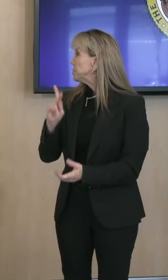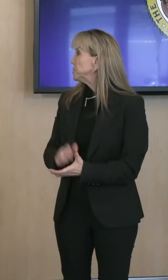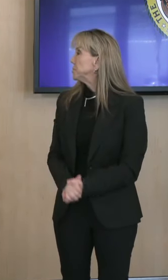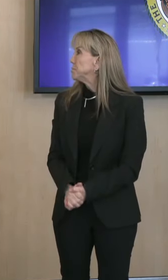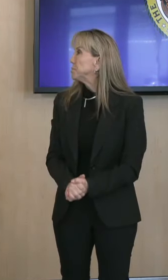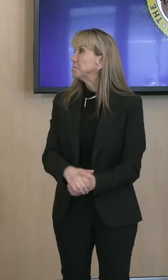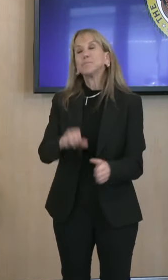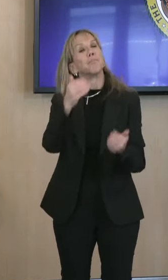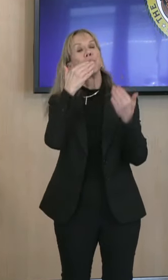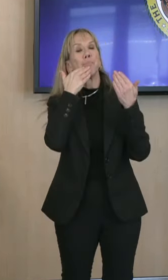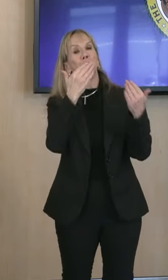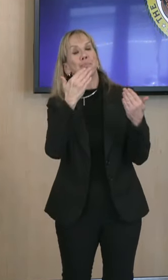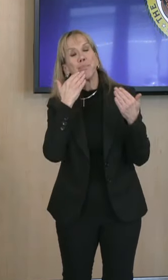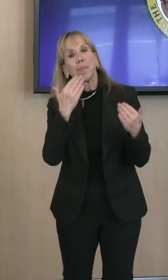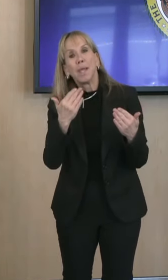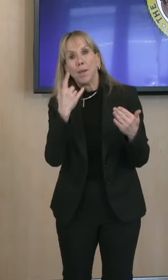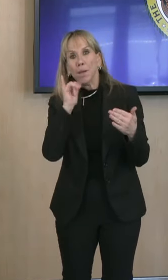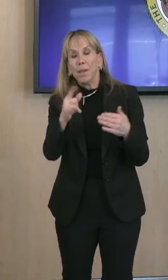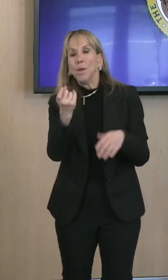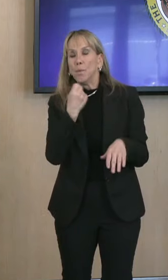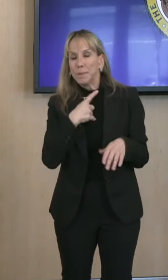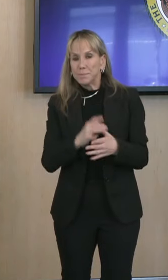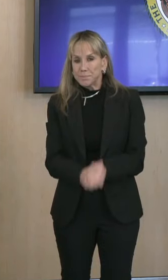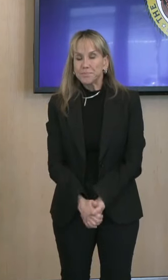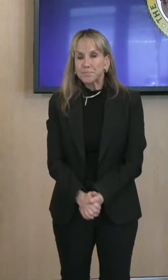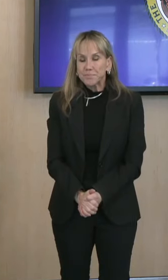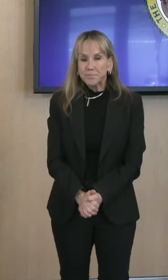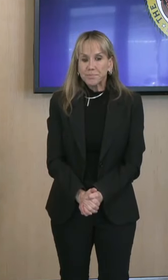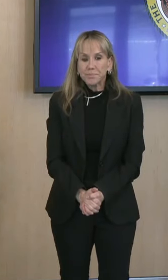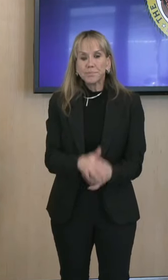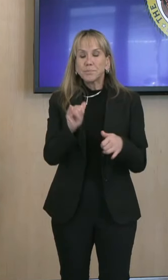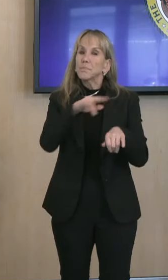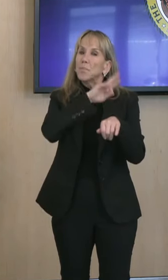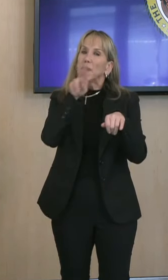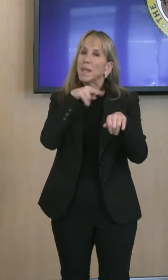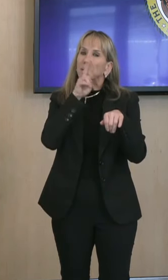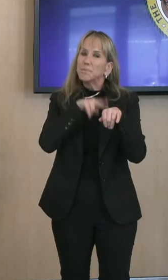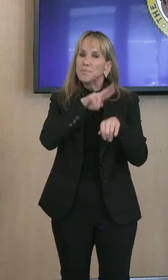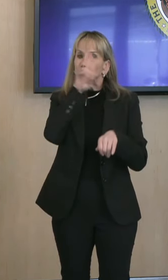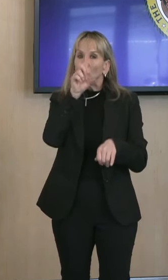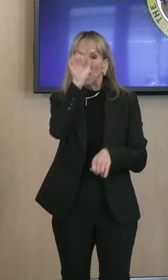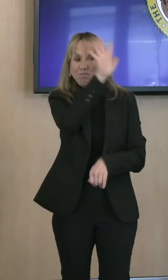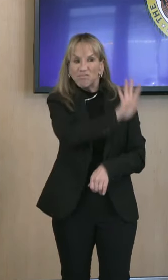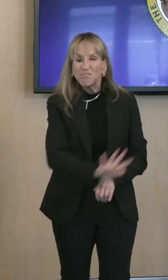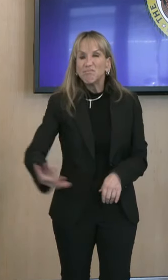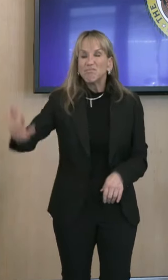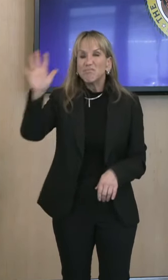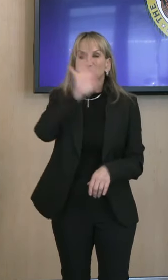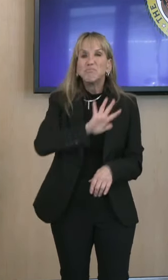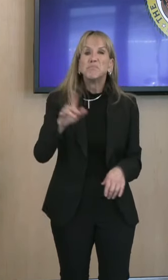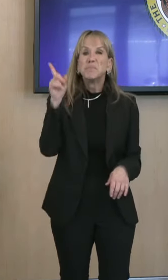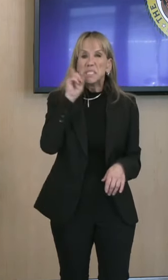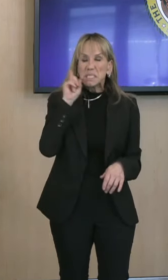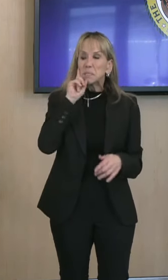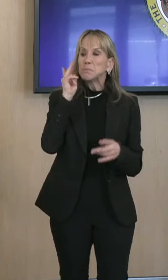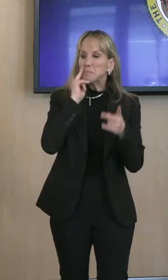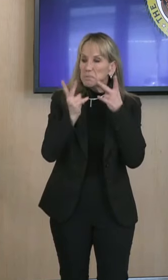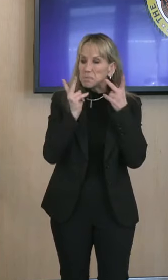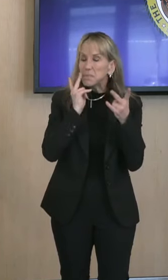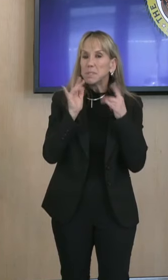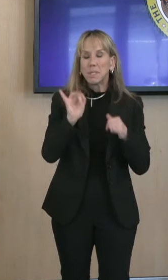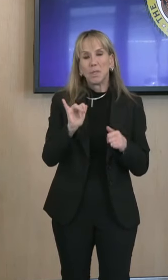Yeah, thank you very much. You have heard in the national media over the last few days the